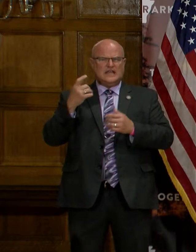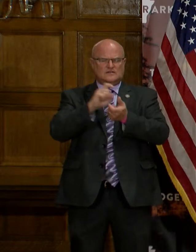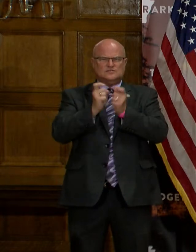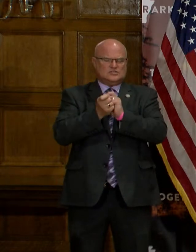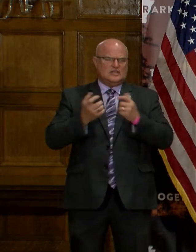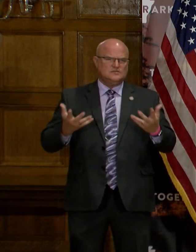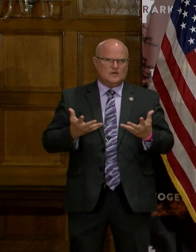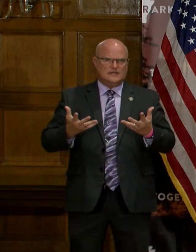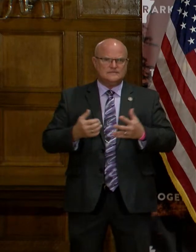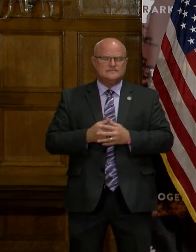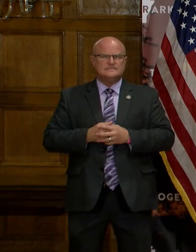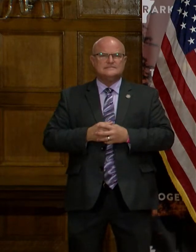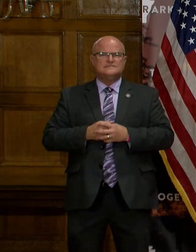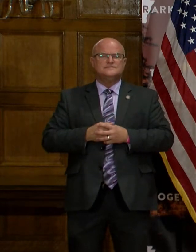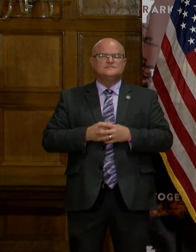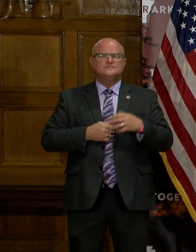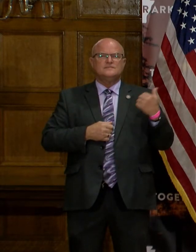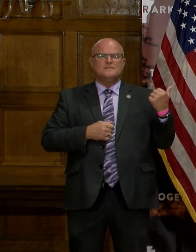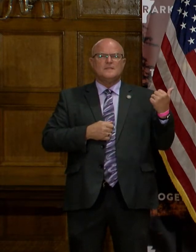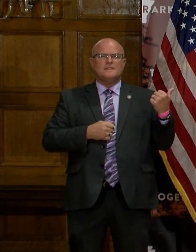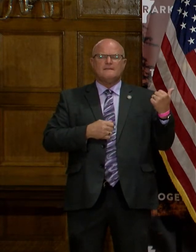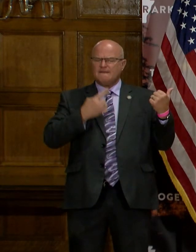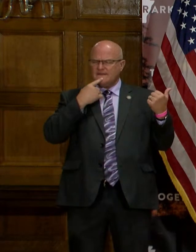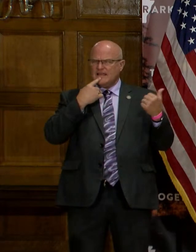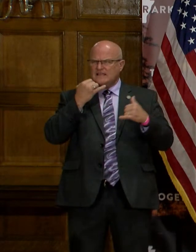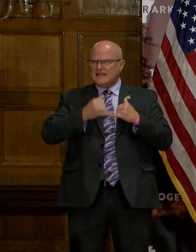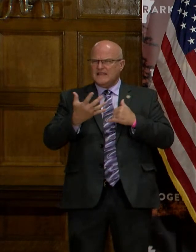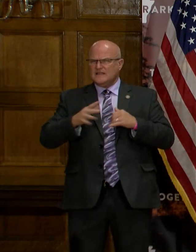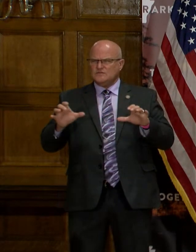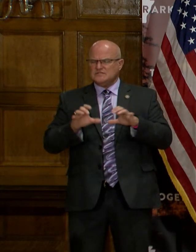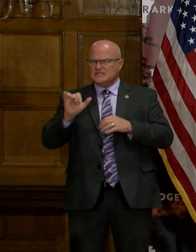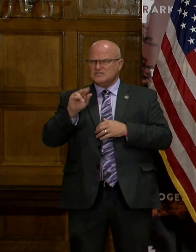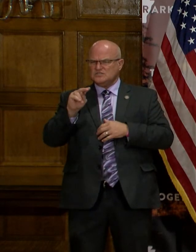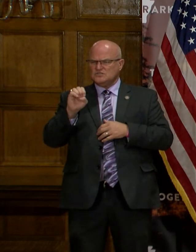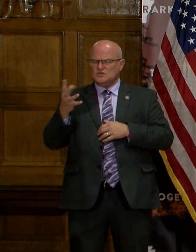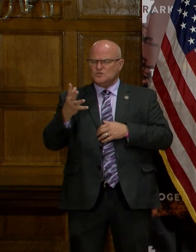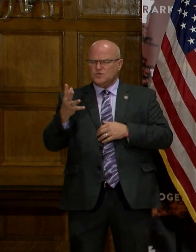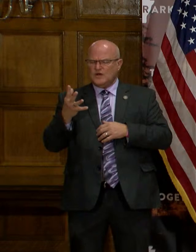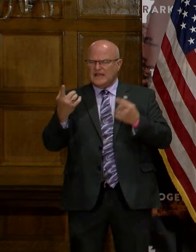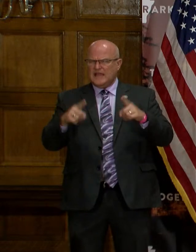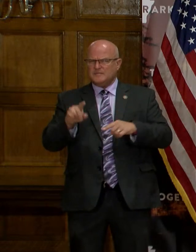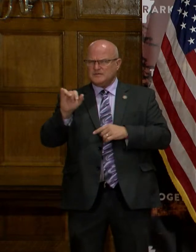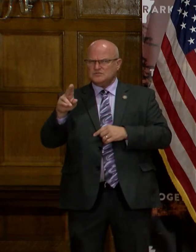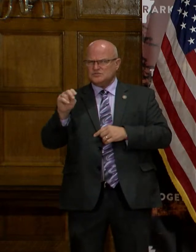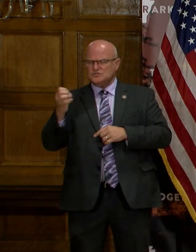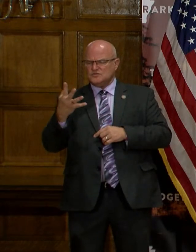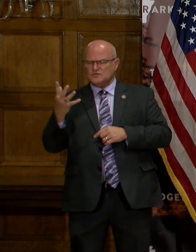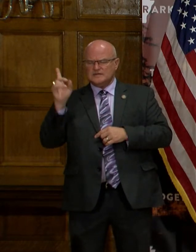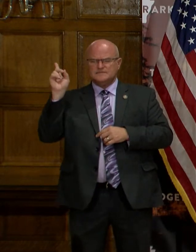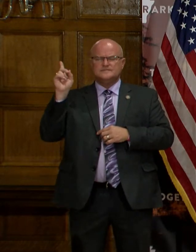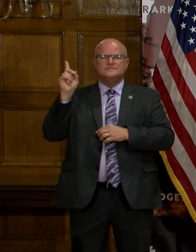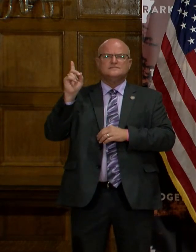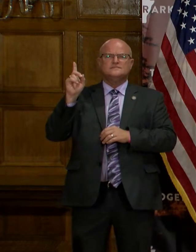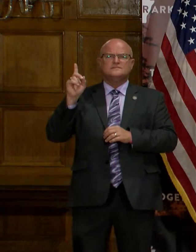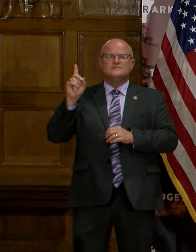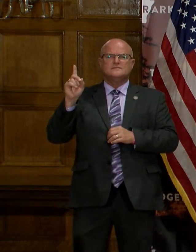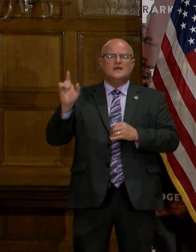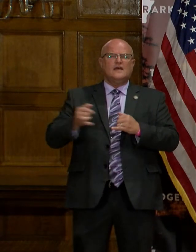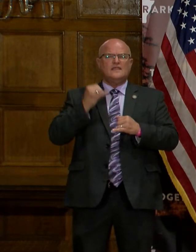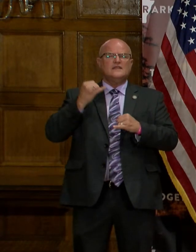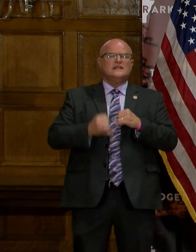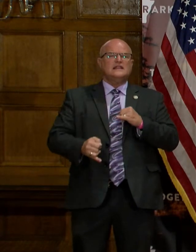sudden? So what'd you say the last thing was done in June? What happened in June? That was the